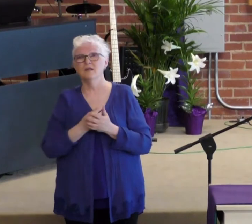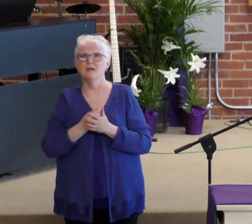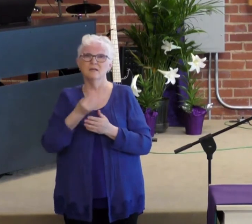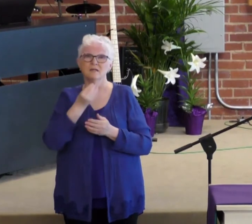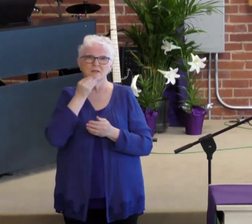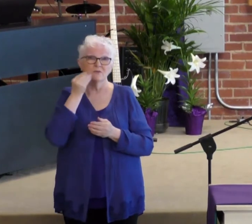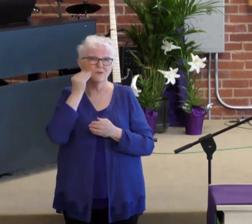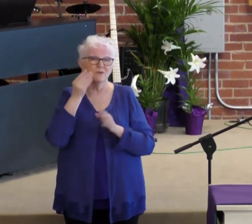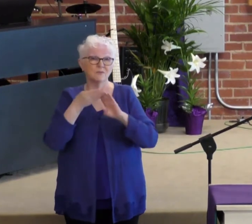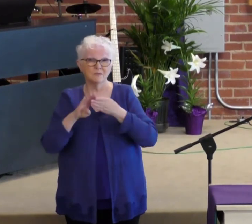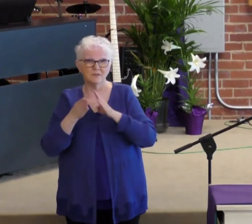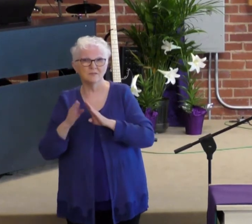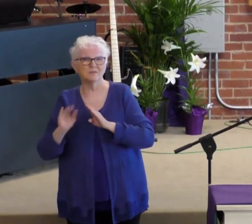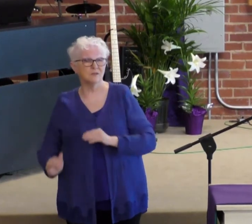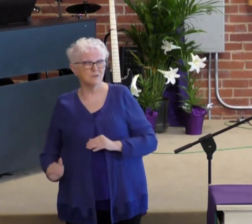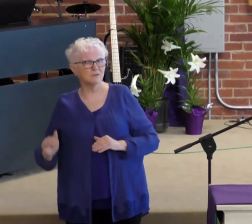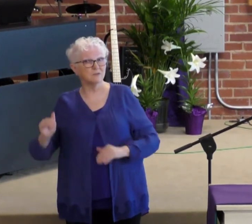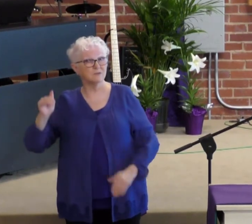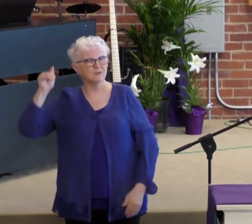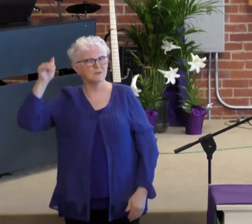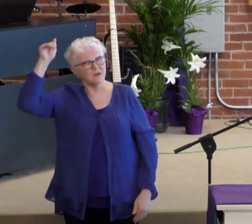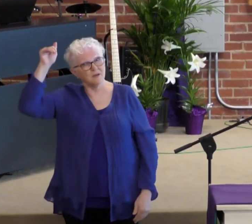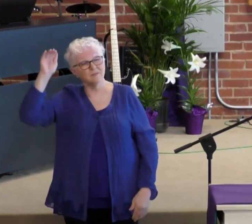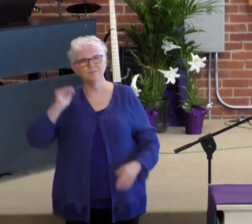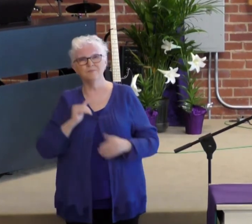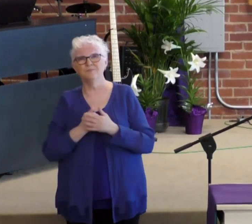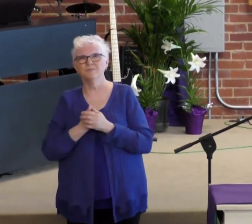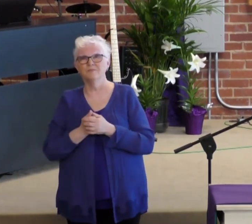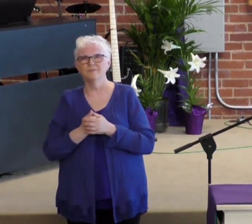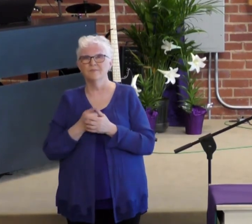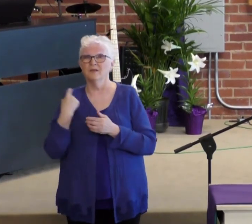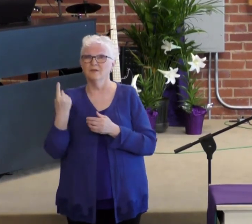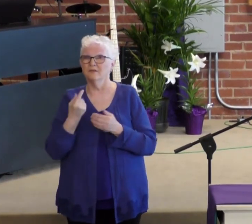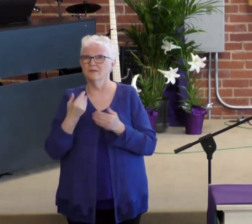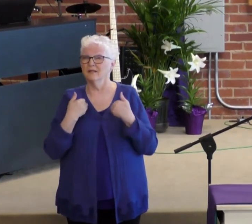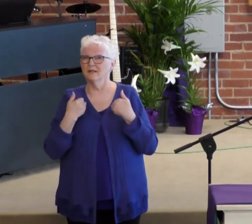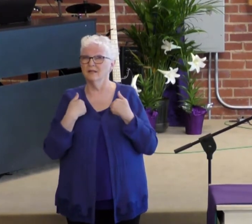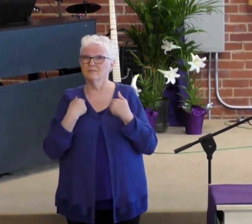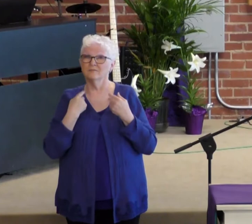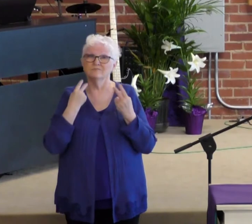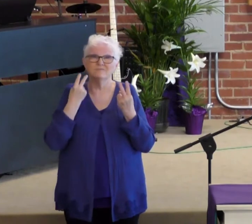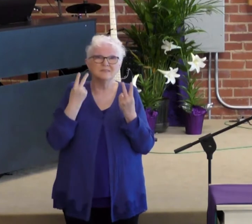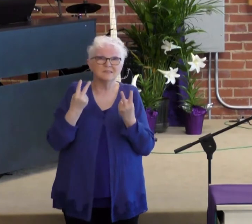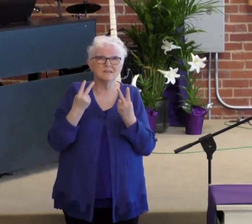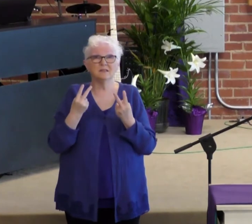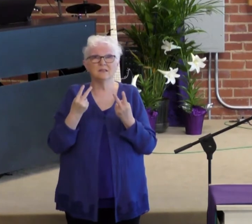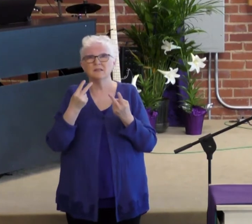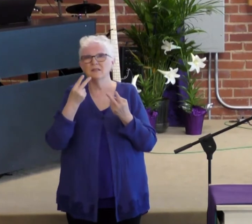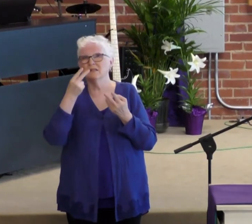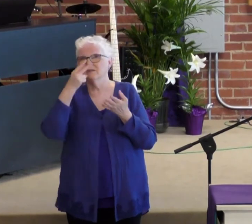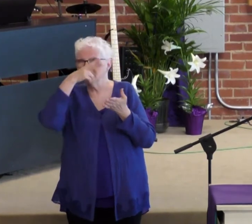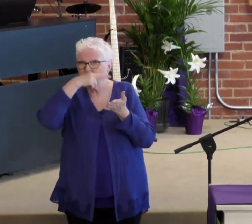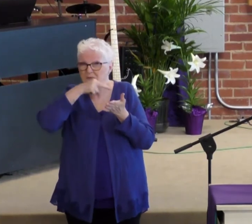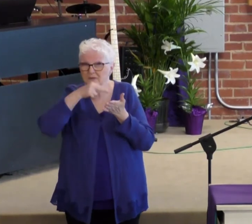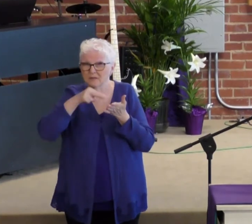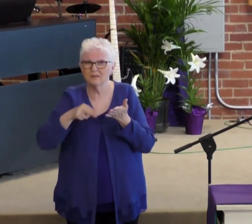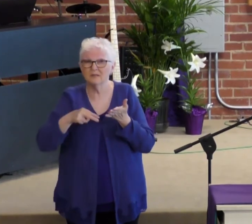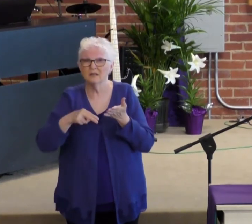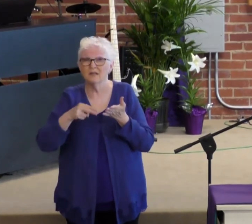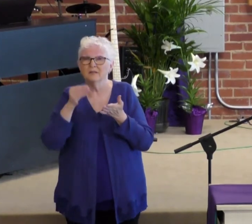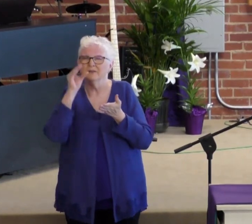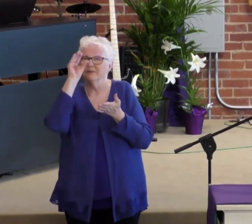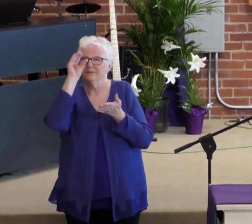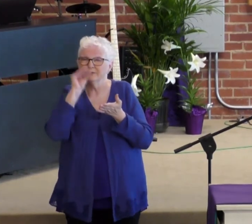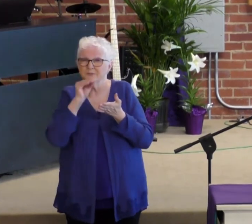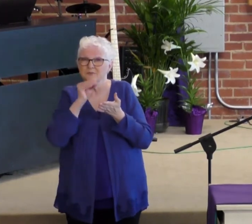up. We only find little bits and pieces of his young life. The first thing we really see about him is